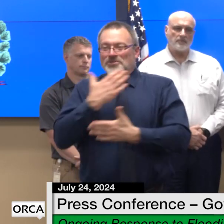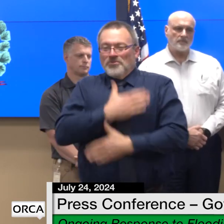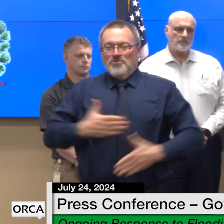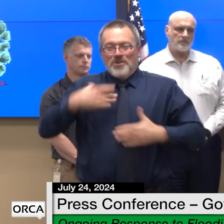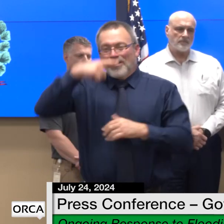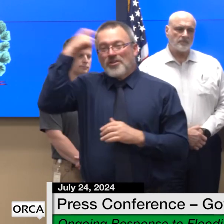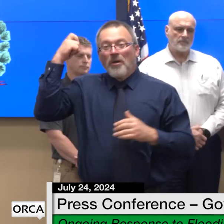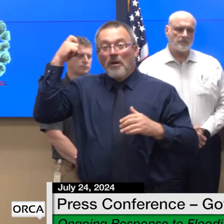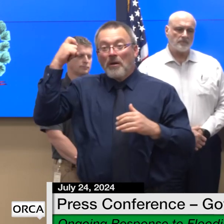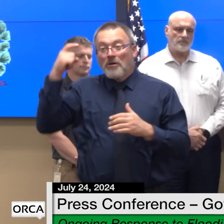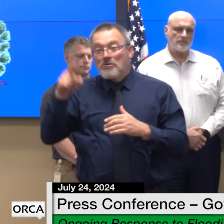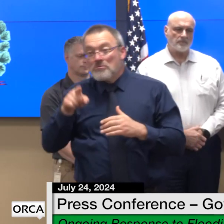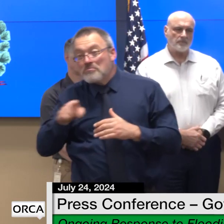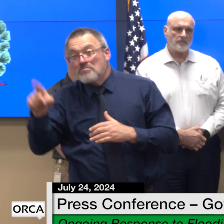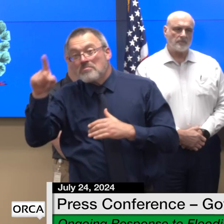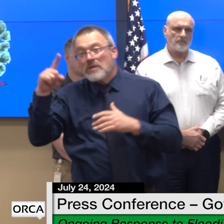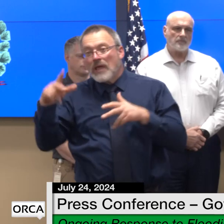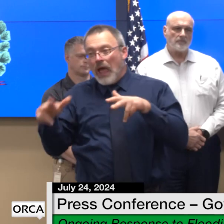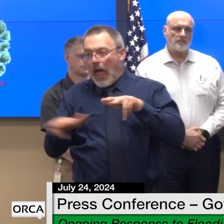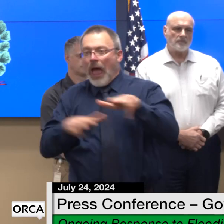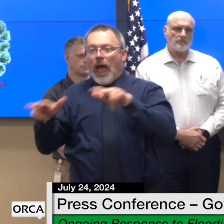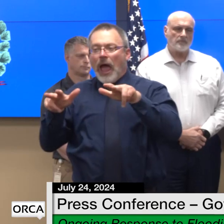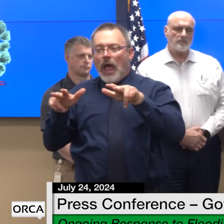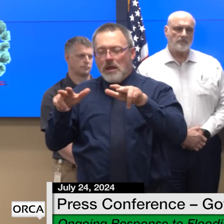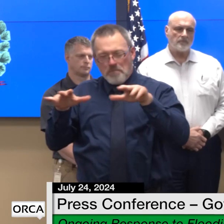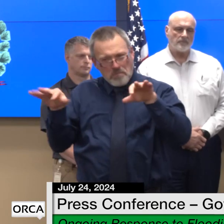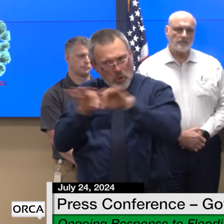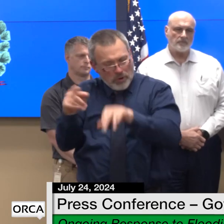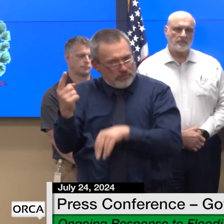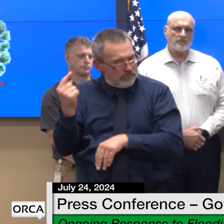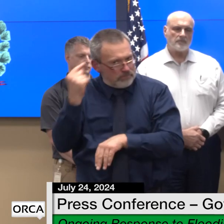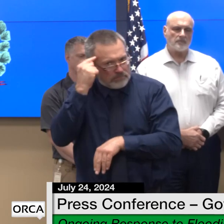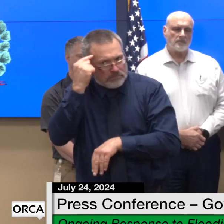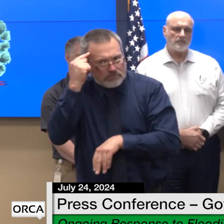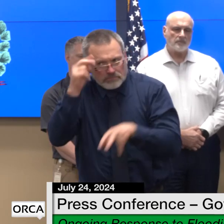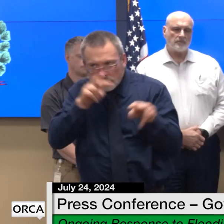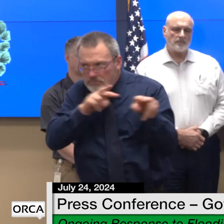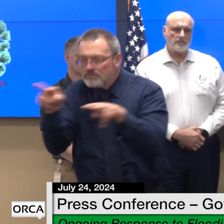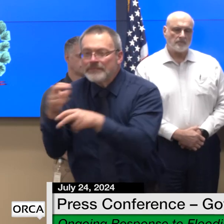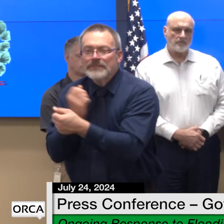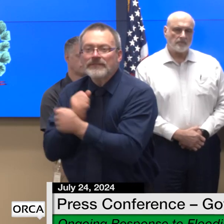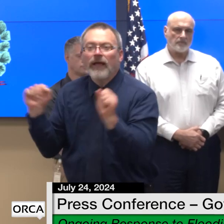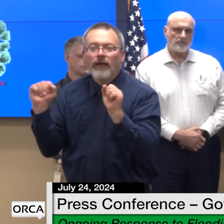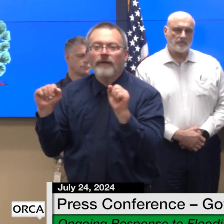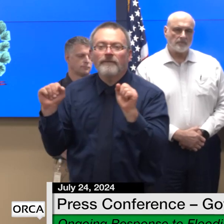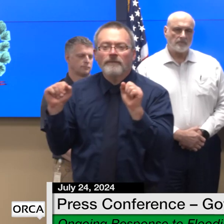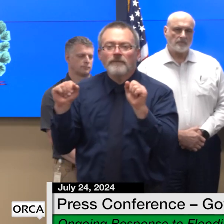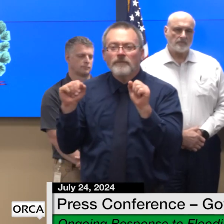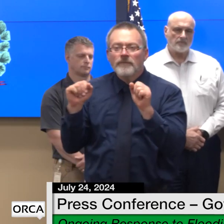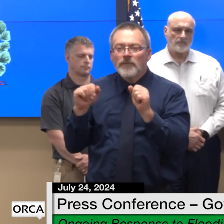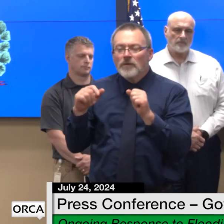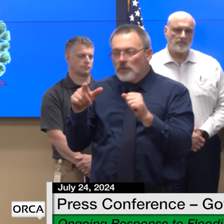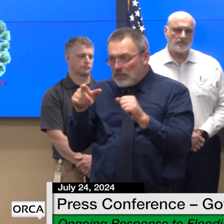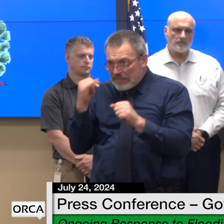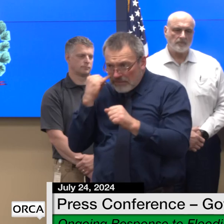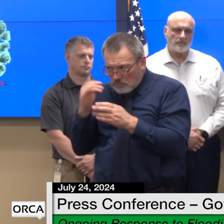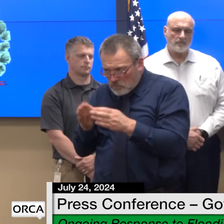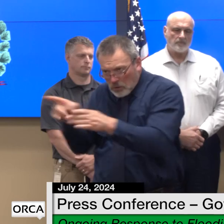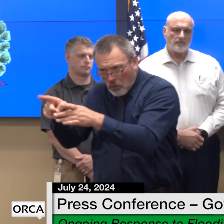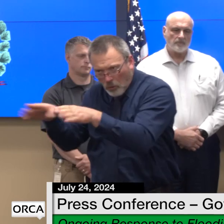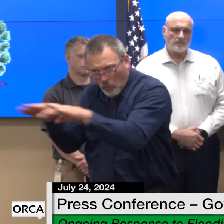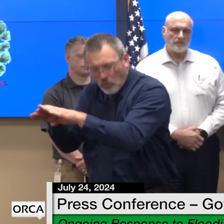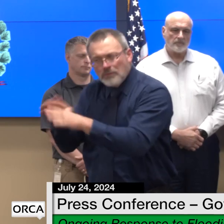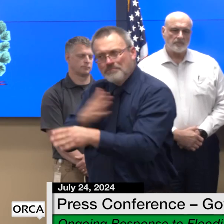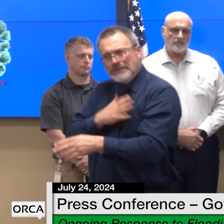you to prioritize safety and environmental conservation by respecting trail closures. These closures are crucial